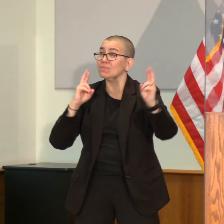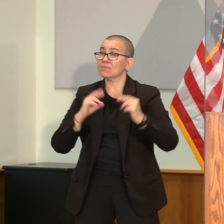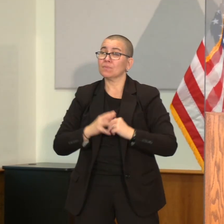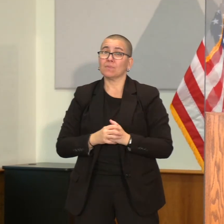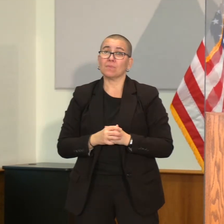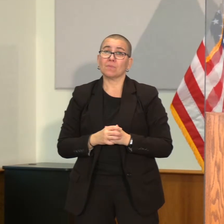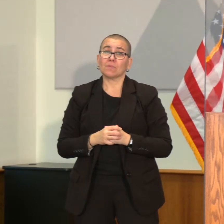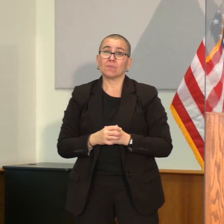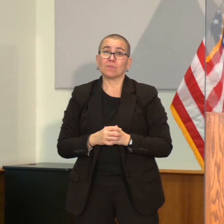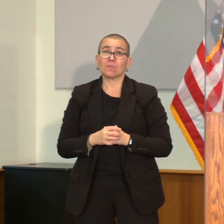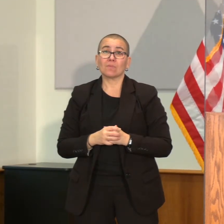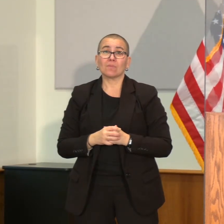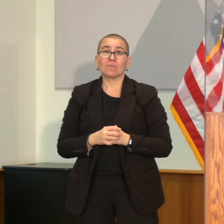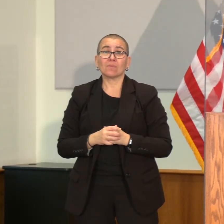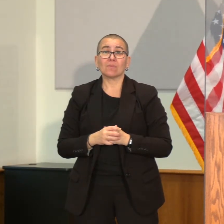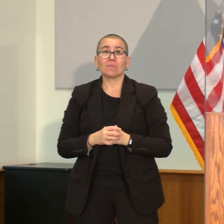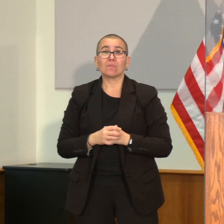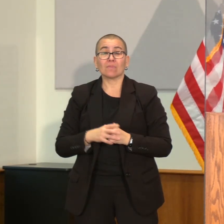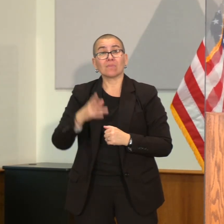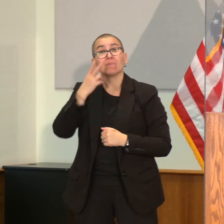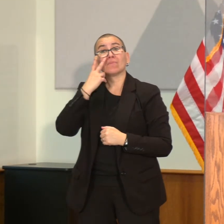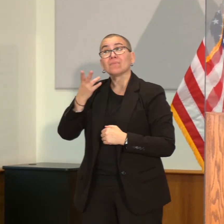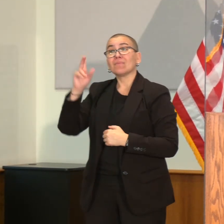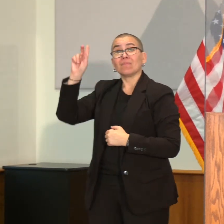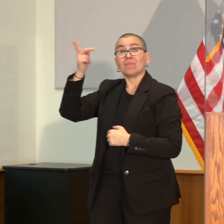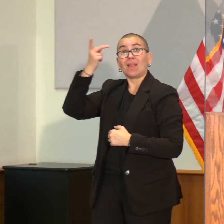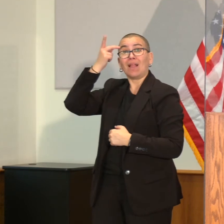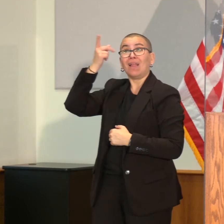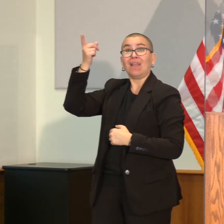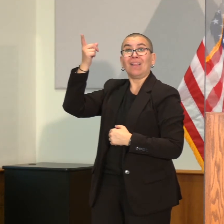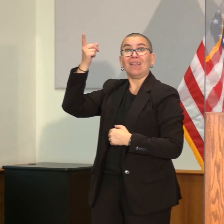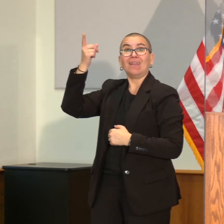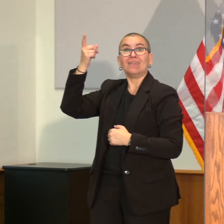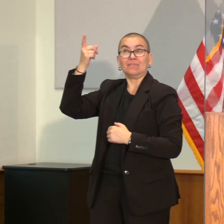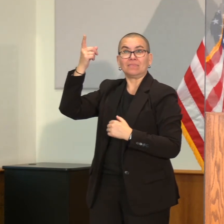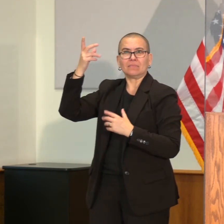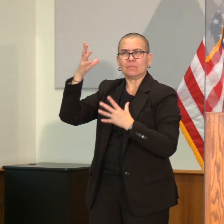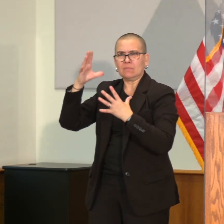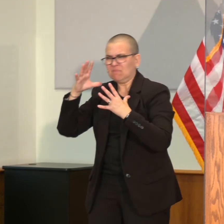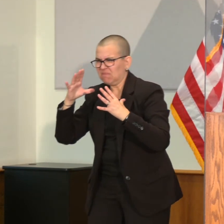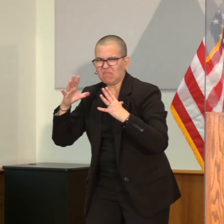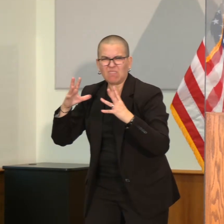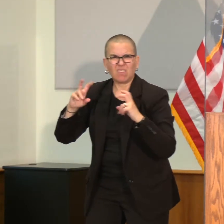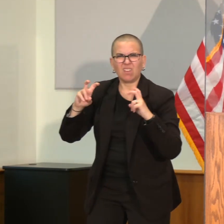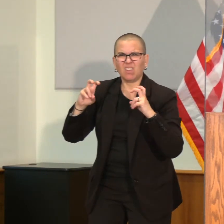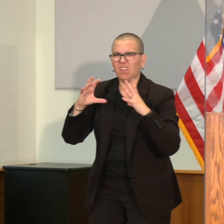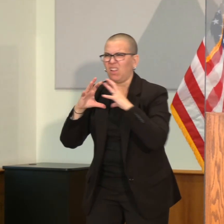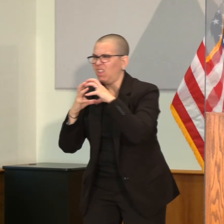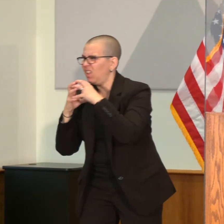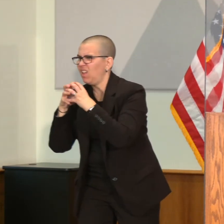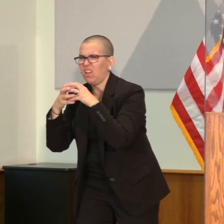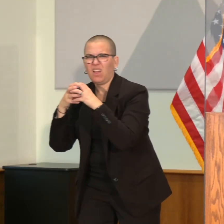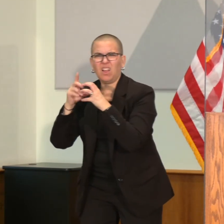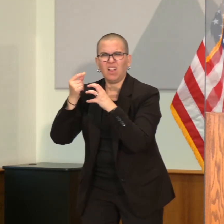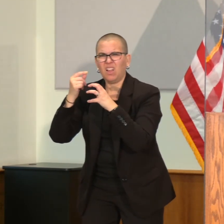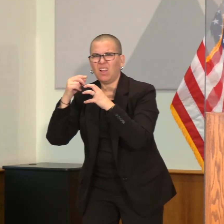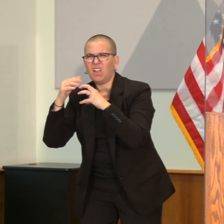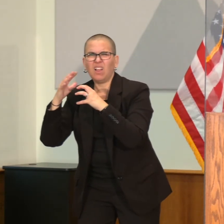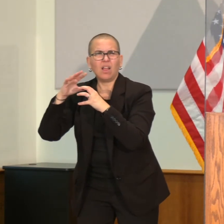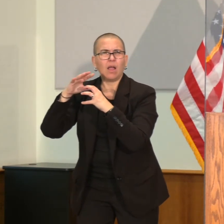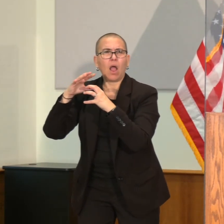intersectional politics, you'll see, and I think you'll see increasingly, is the